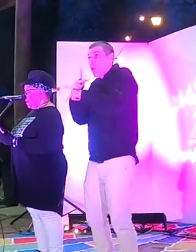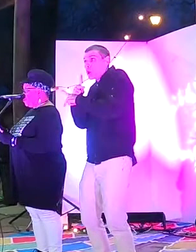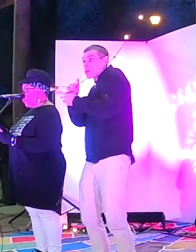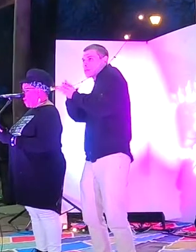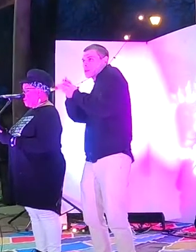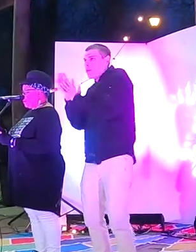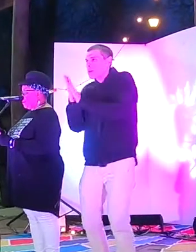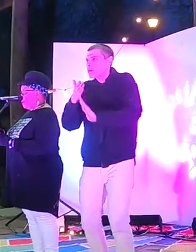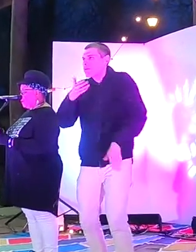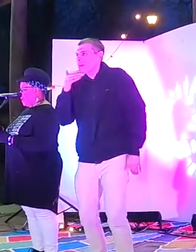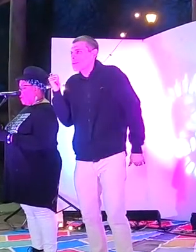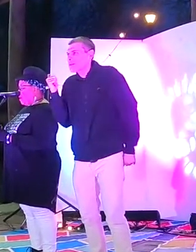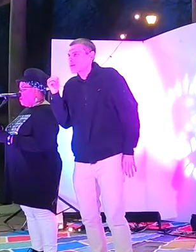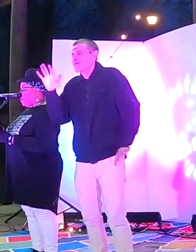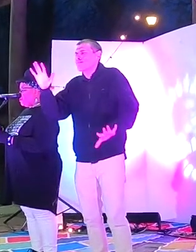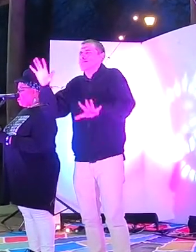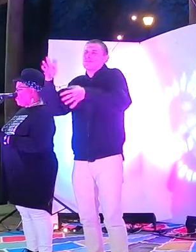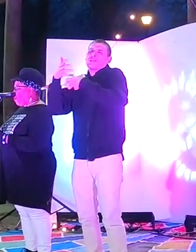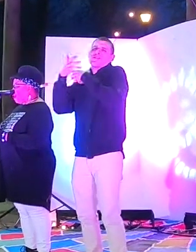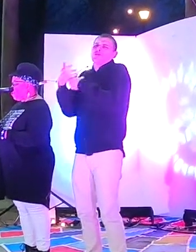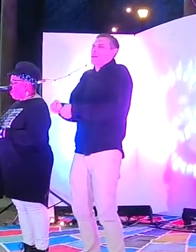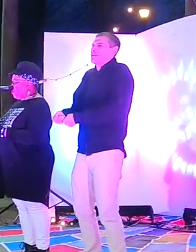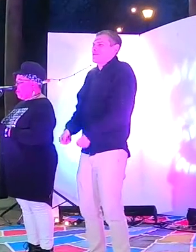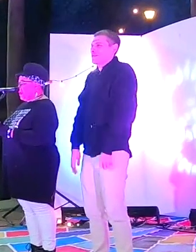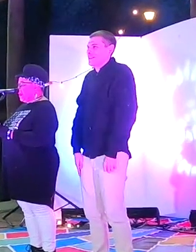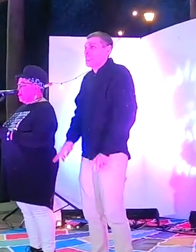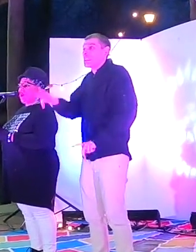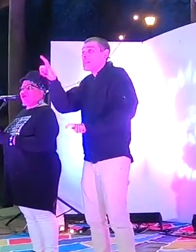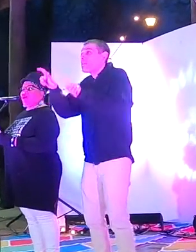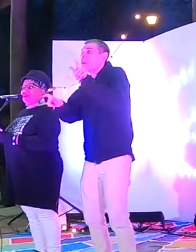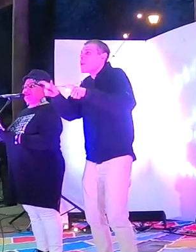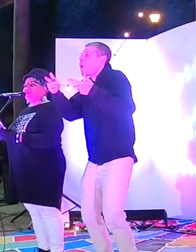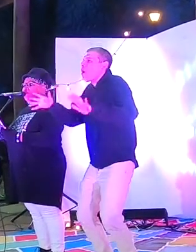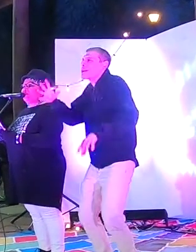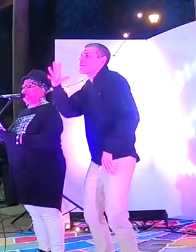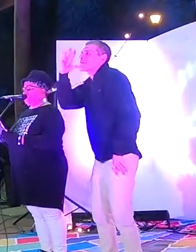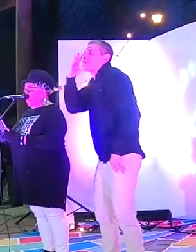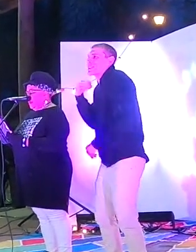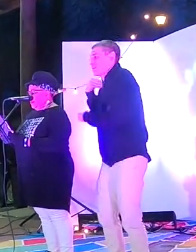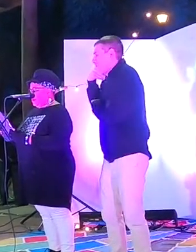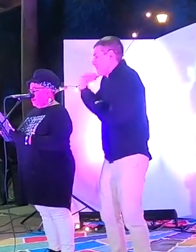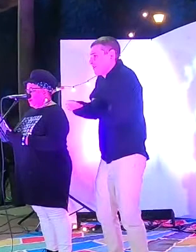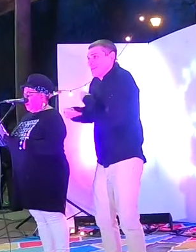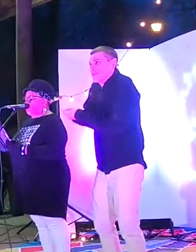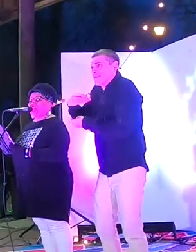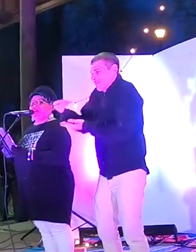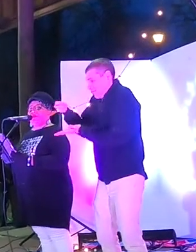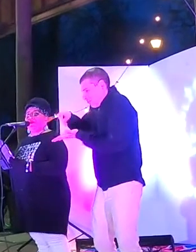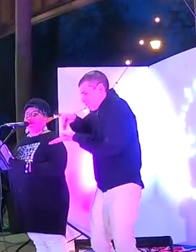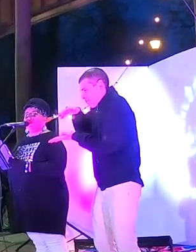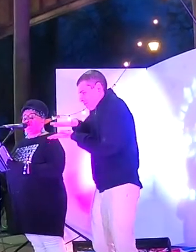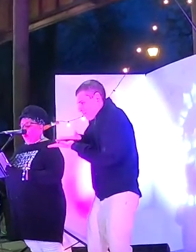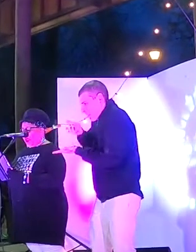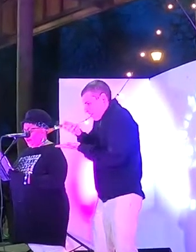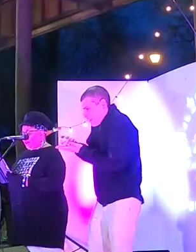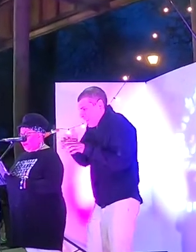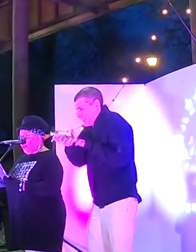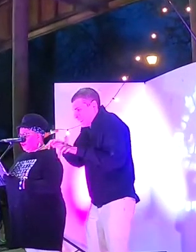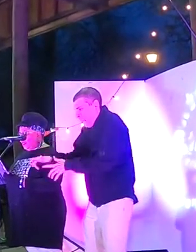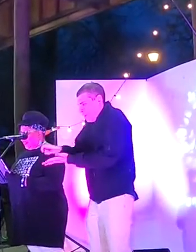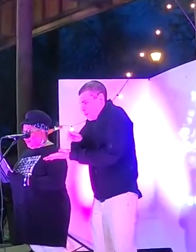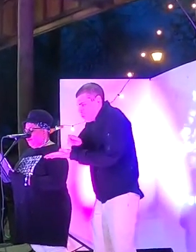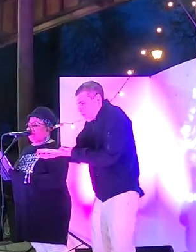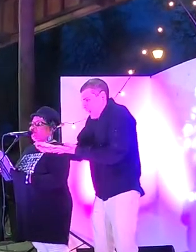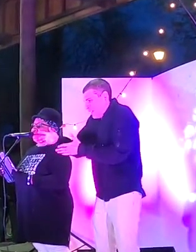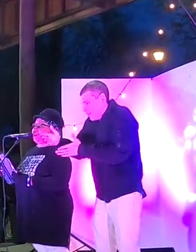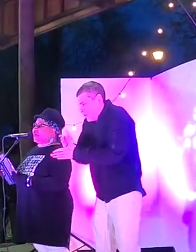best. Trust. Those who've crossed where you've been brought experience to pen, to type, to write,